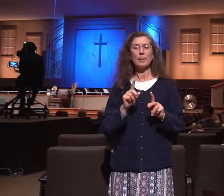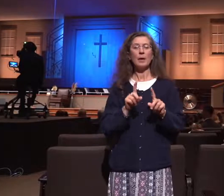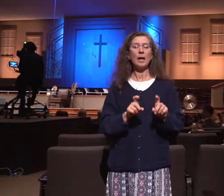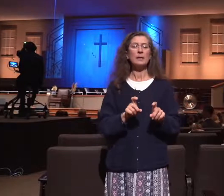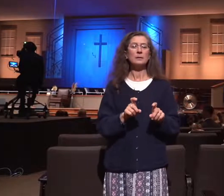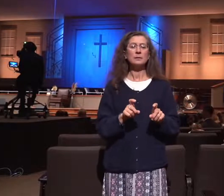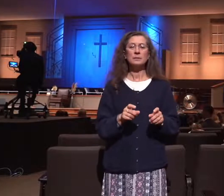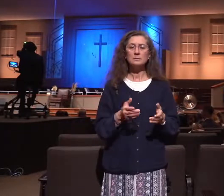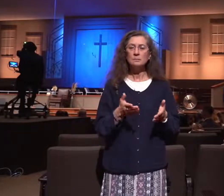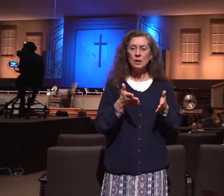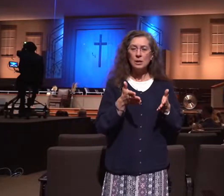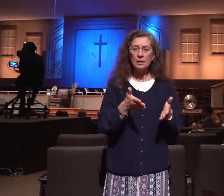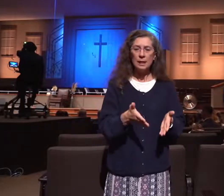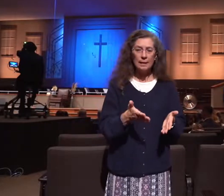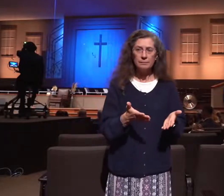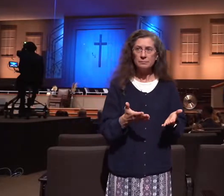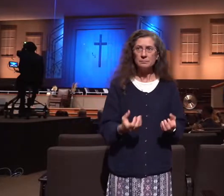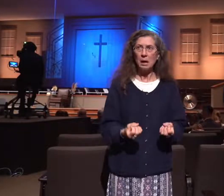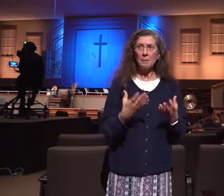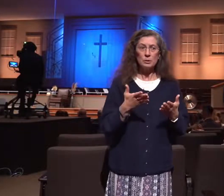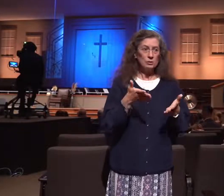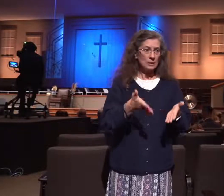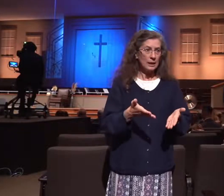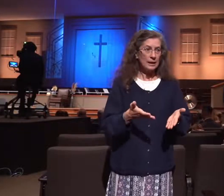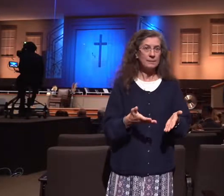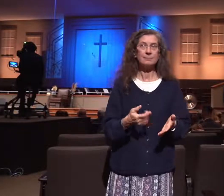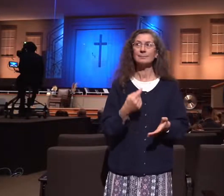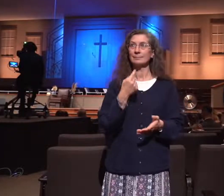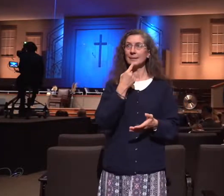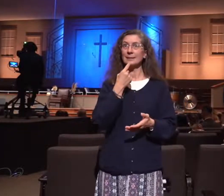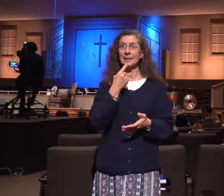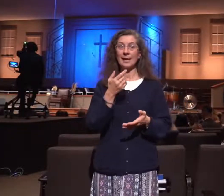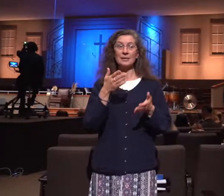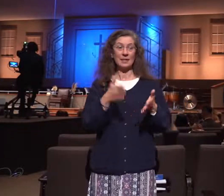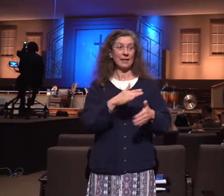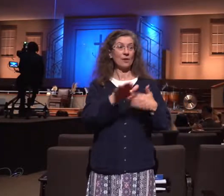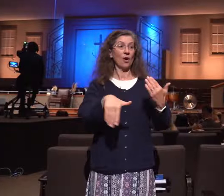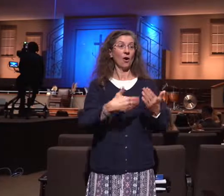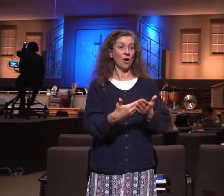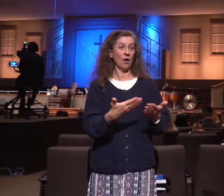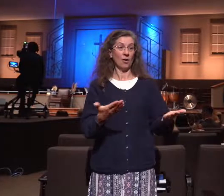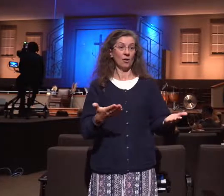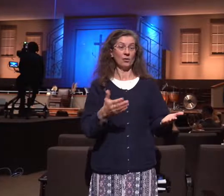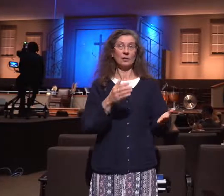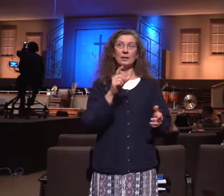same. He left it all. Somebody as well said, where there's a will, there's a lot of relatives. Amen.